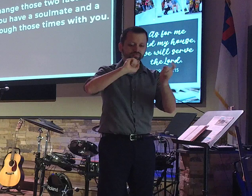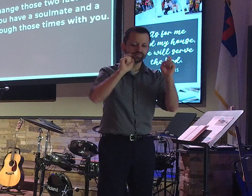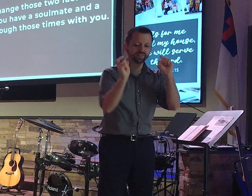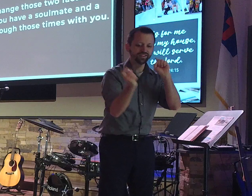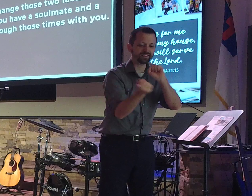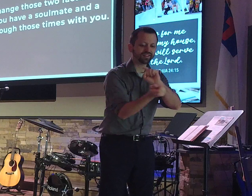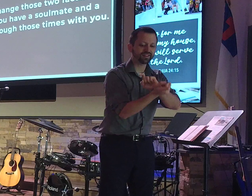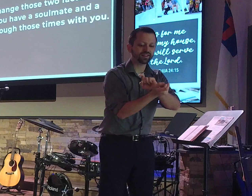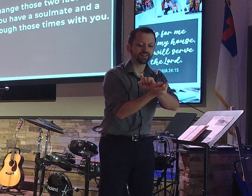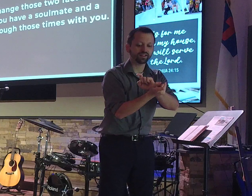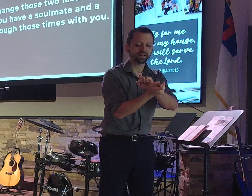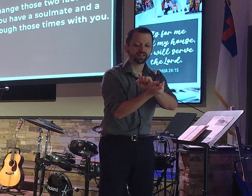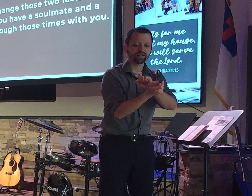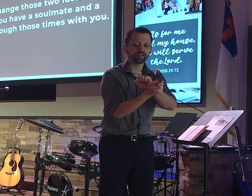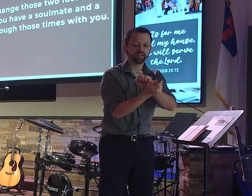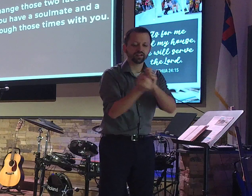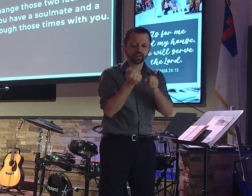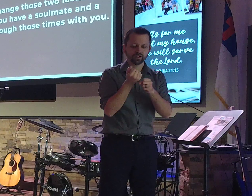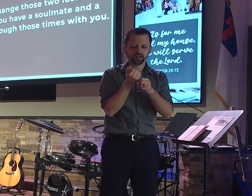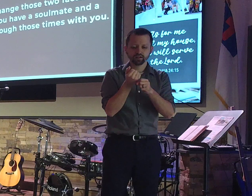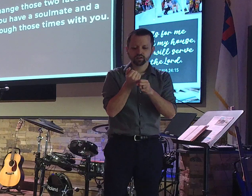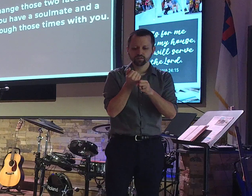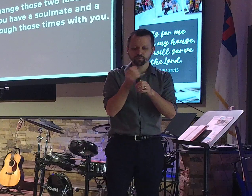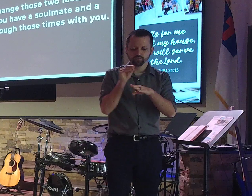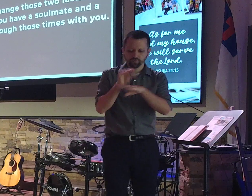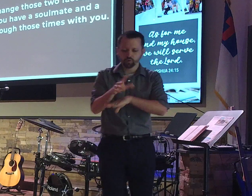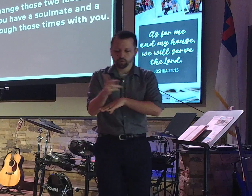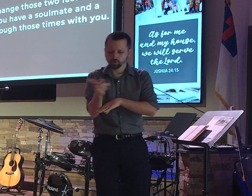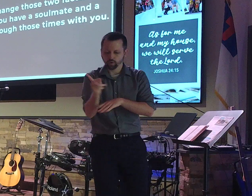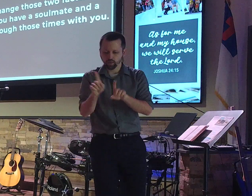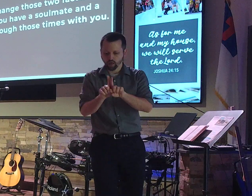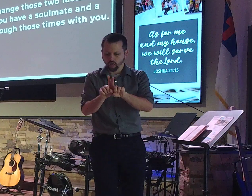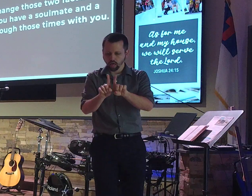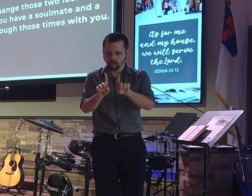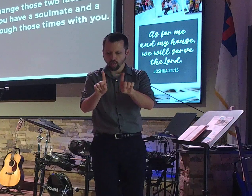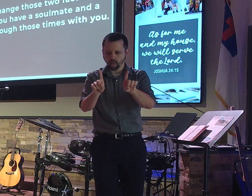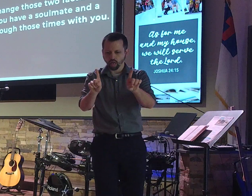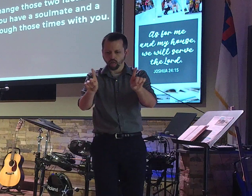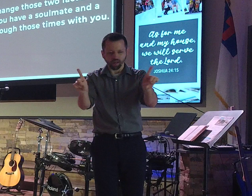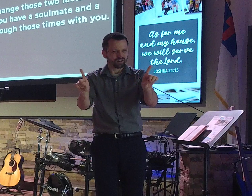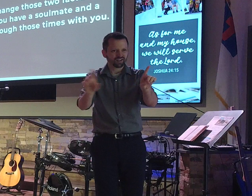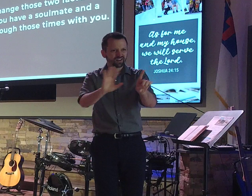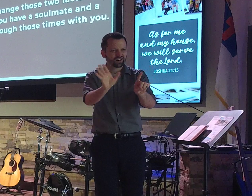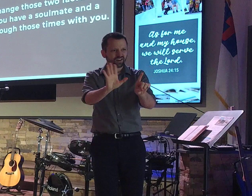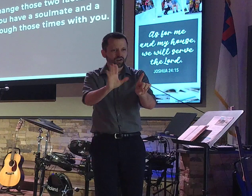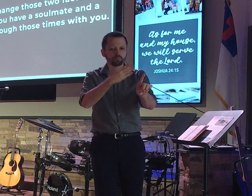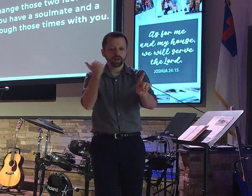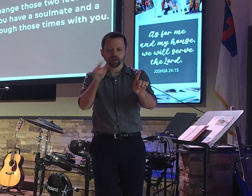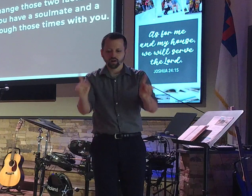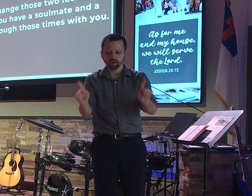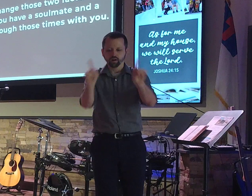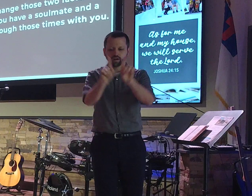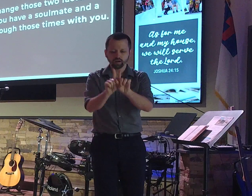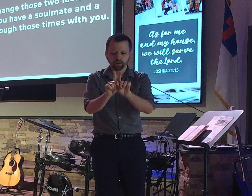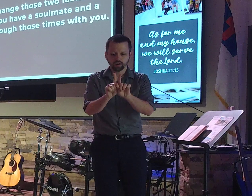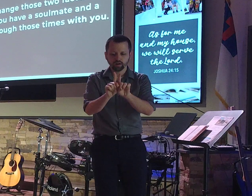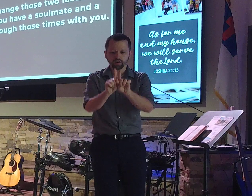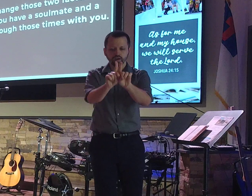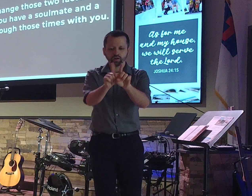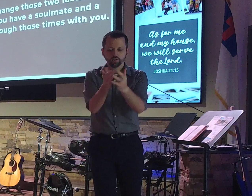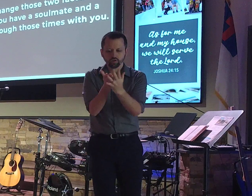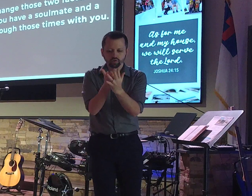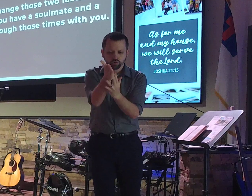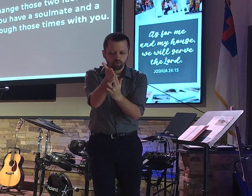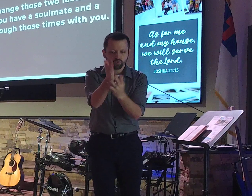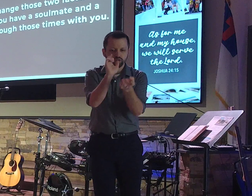to separate them rather than walking through those together and getting closer through the changes and